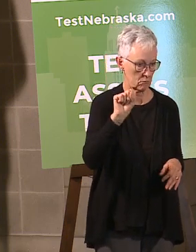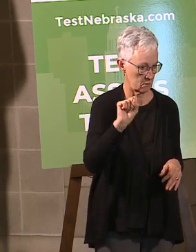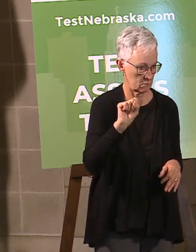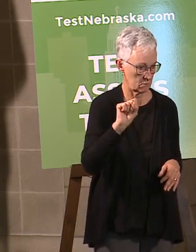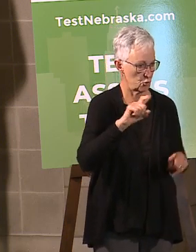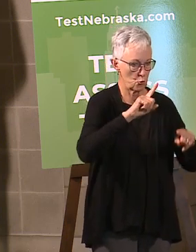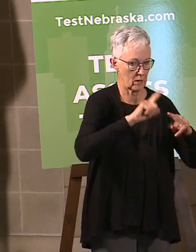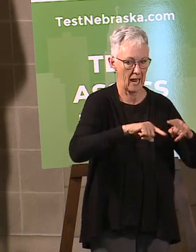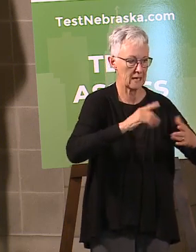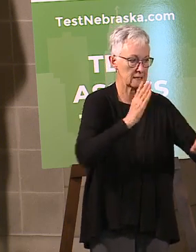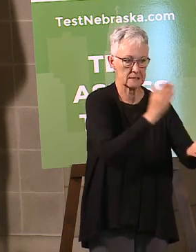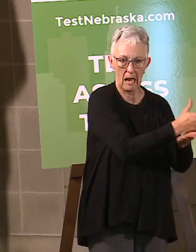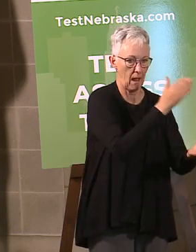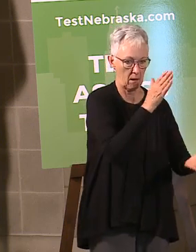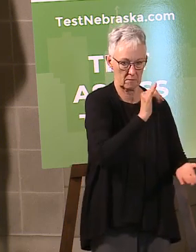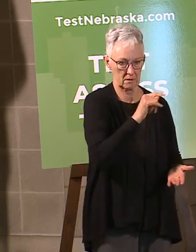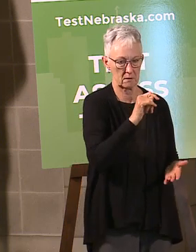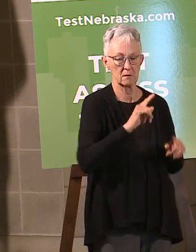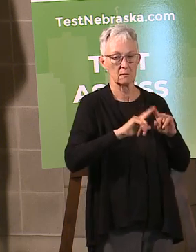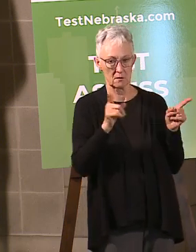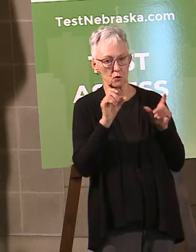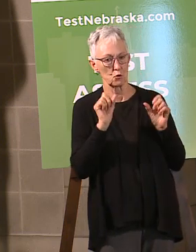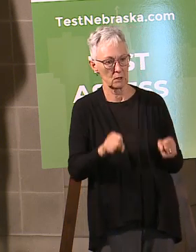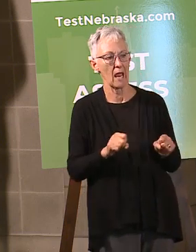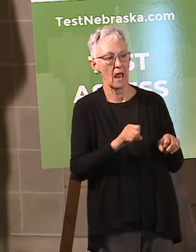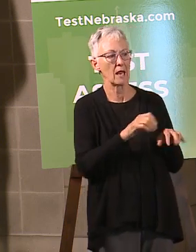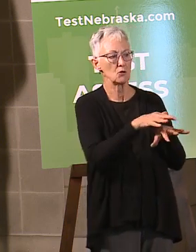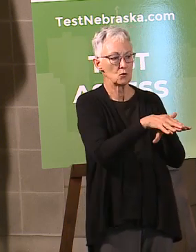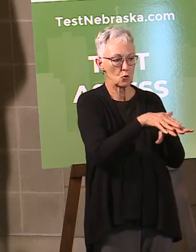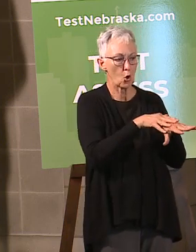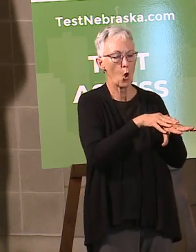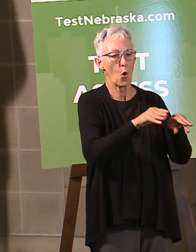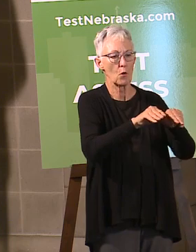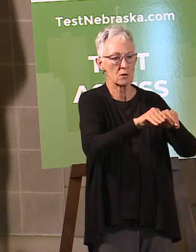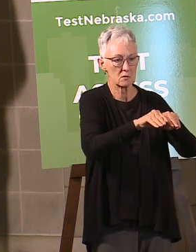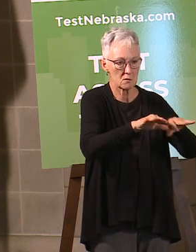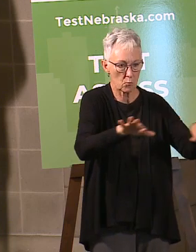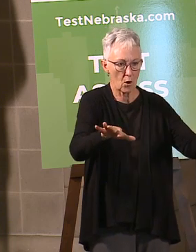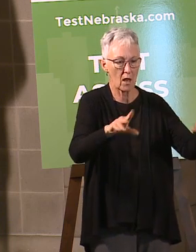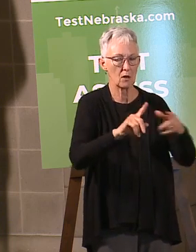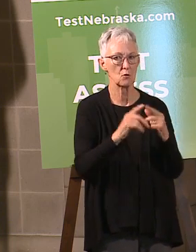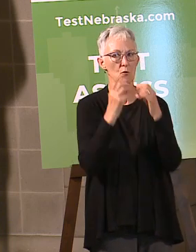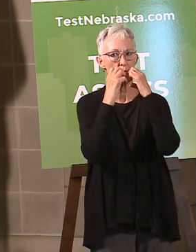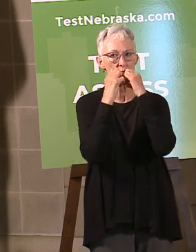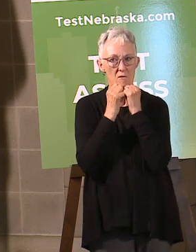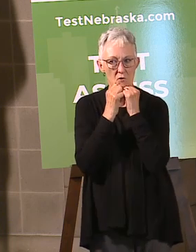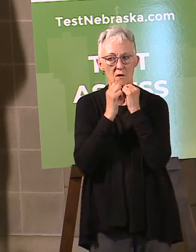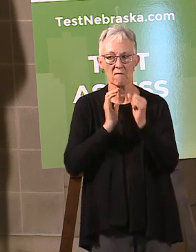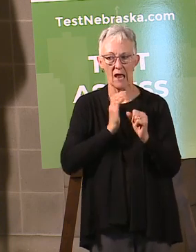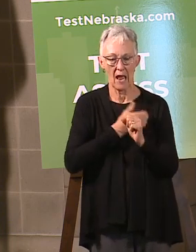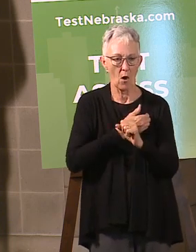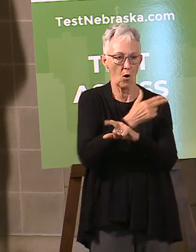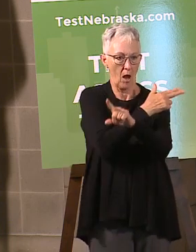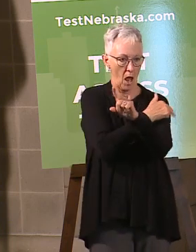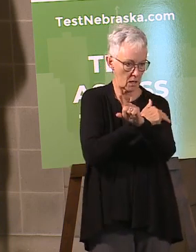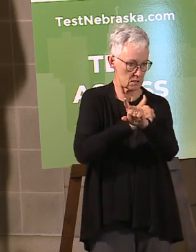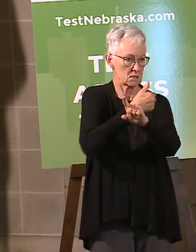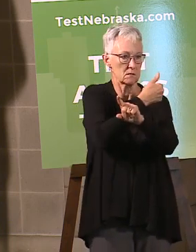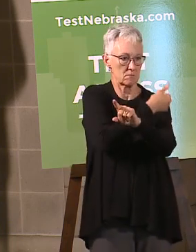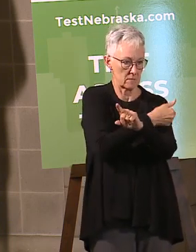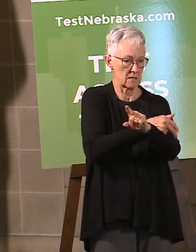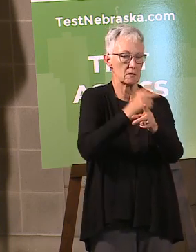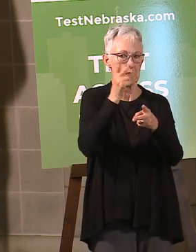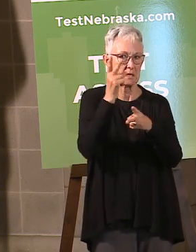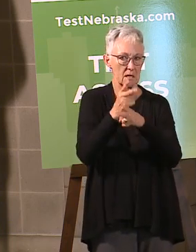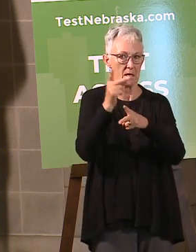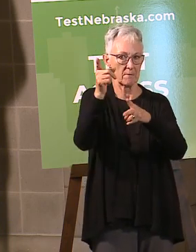coming. But you can slow it down to preserve the healthcare system, and that's what we've done. We've preserved the healthcare system. We're trying to find that right speed now by allowing people